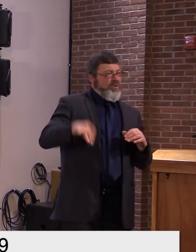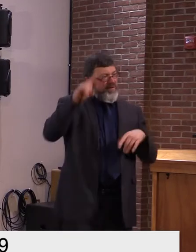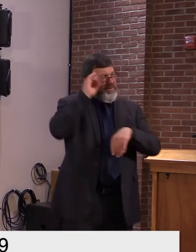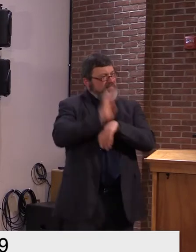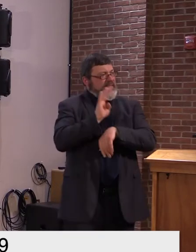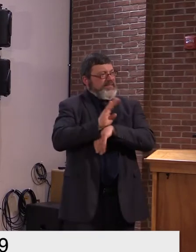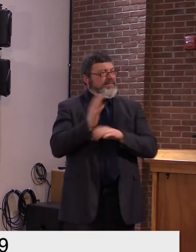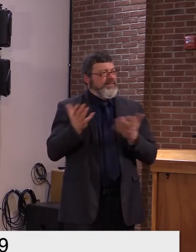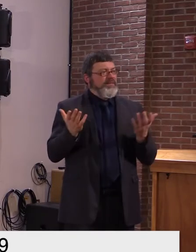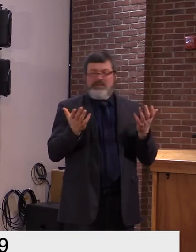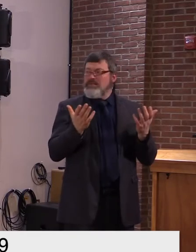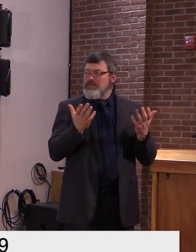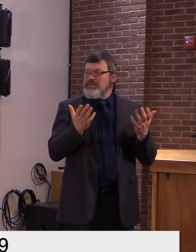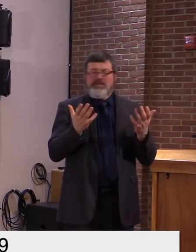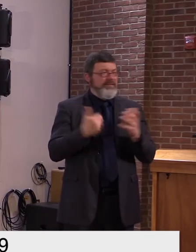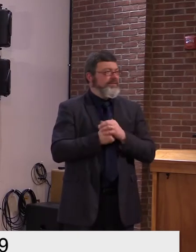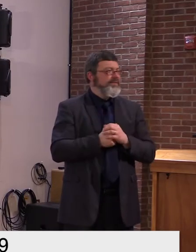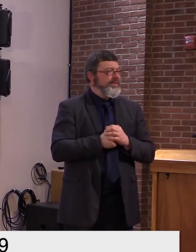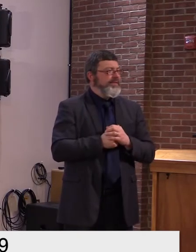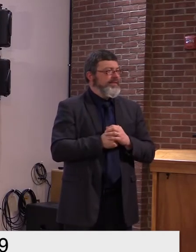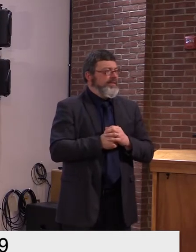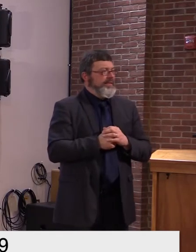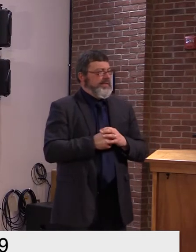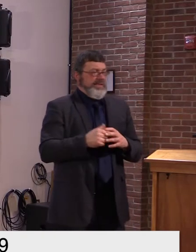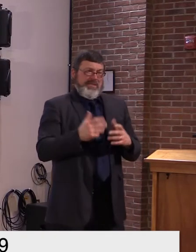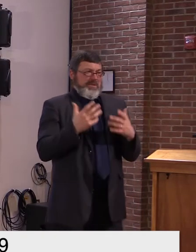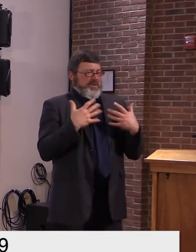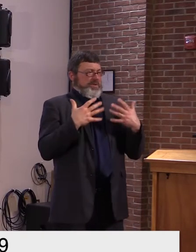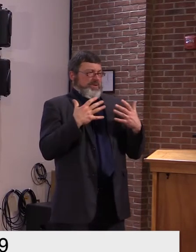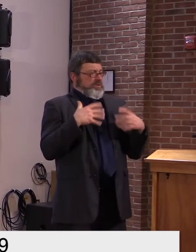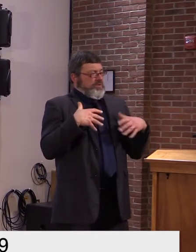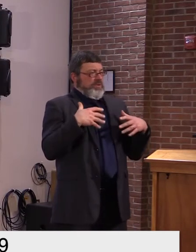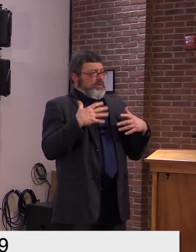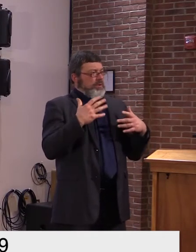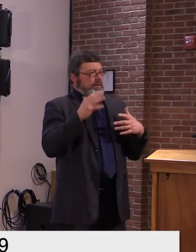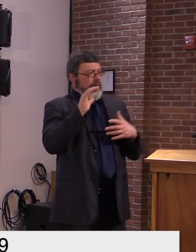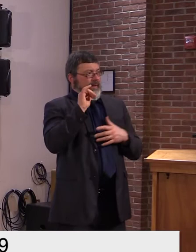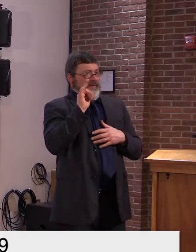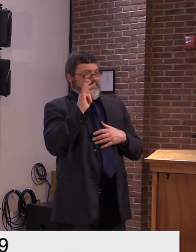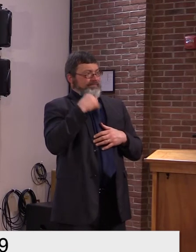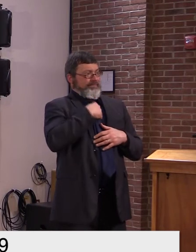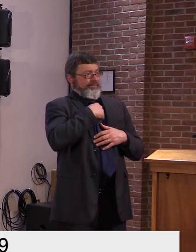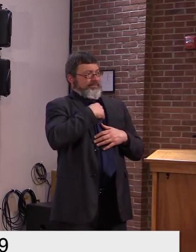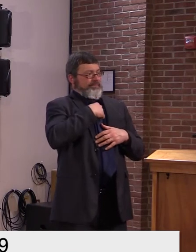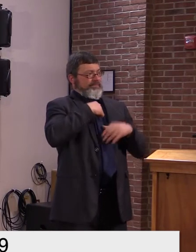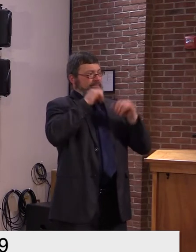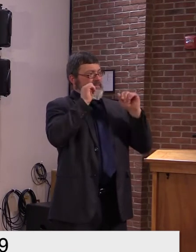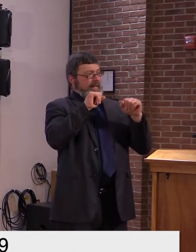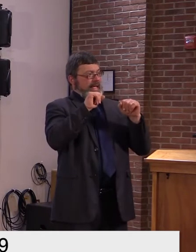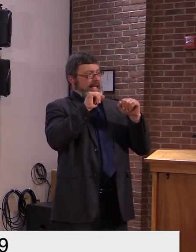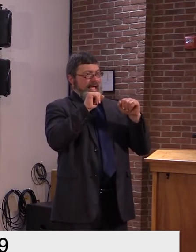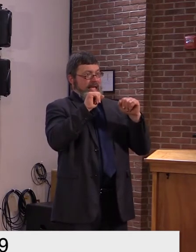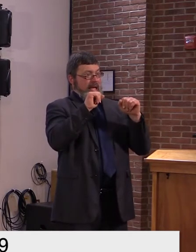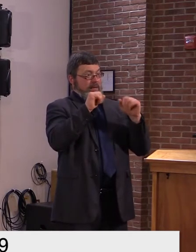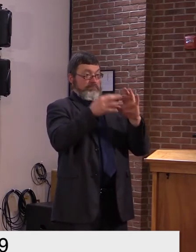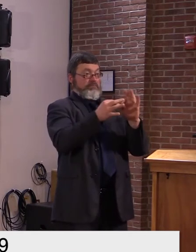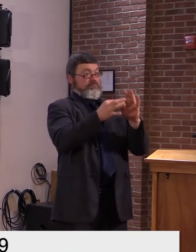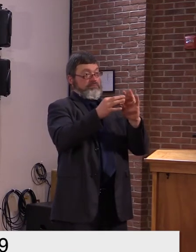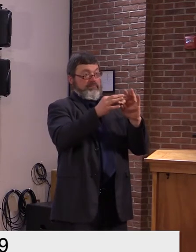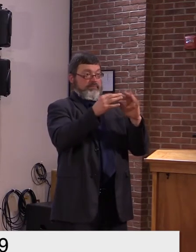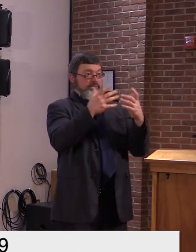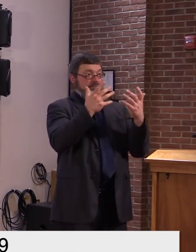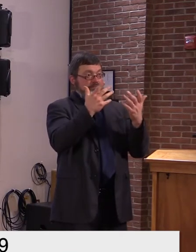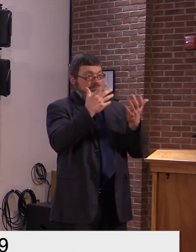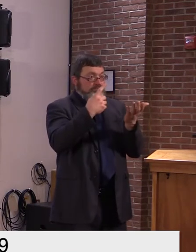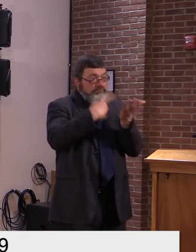is absolutely essential that if we're going to address the well-being of people who elected us and we serve, whether you're a